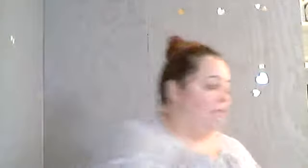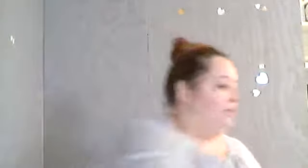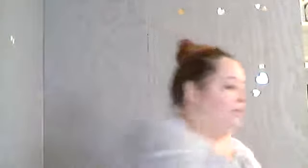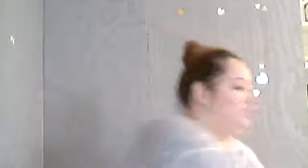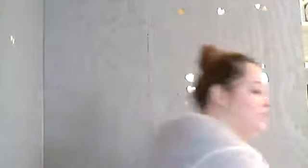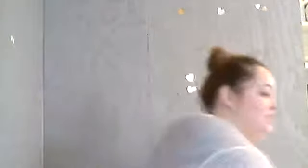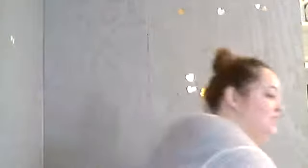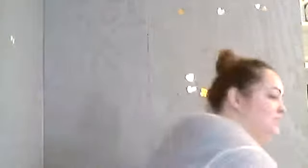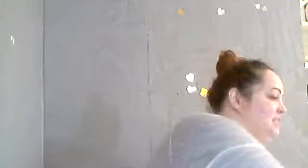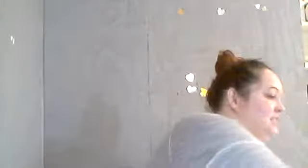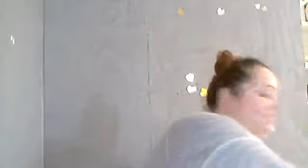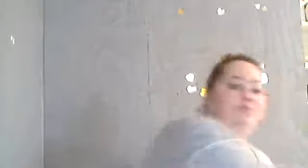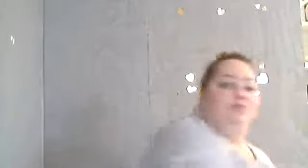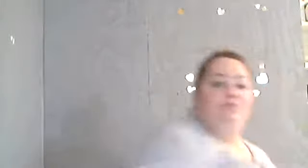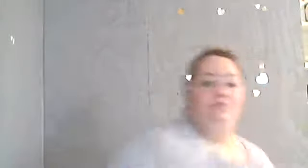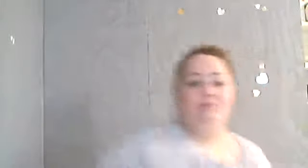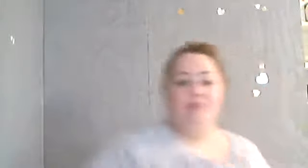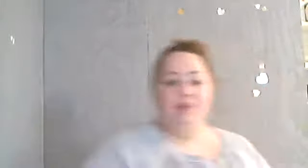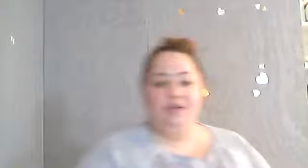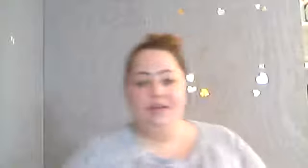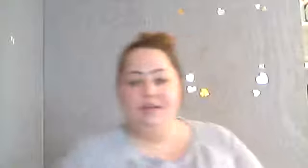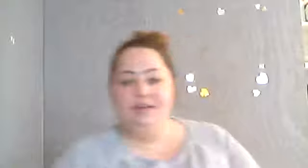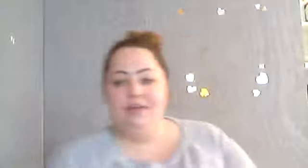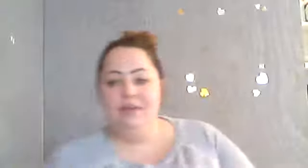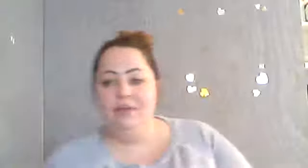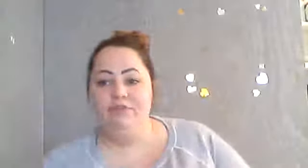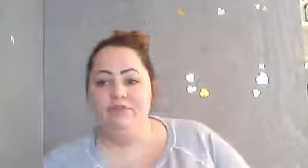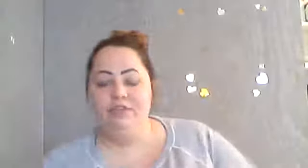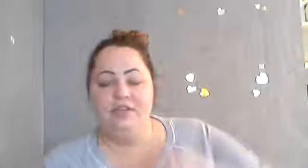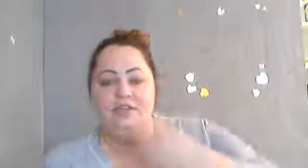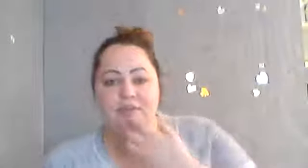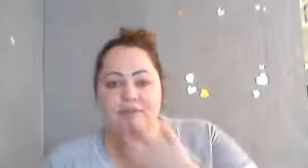but it just doesn't seem to be coming over here